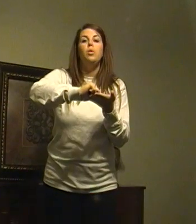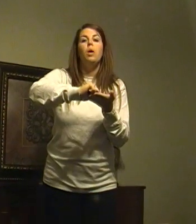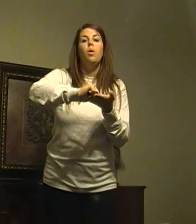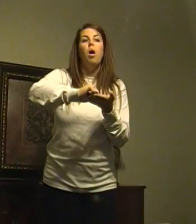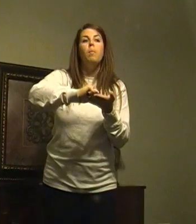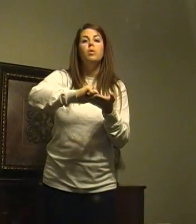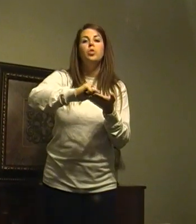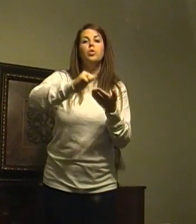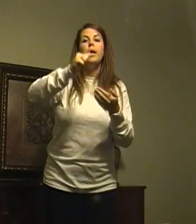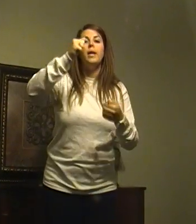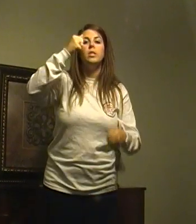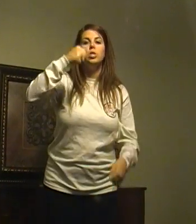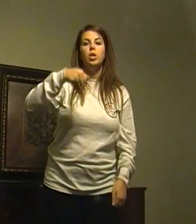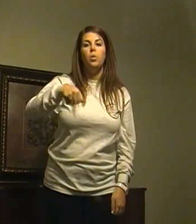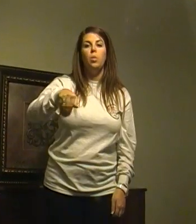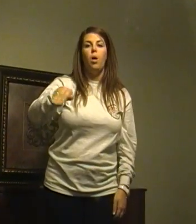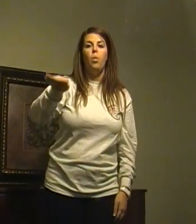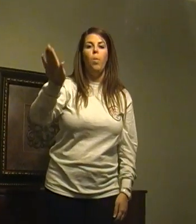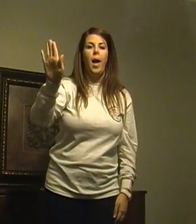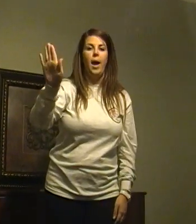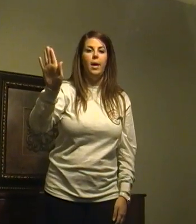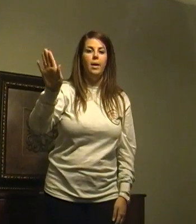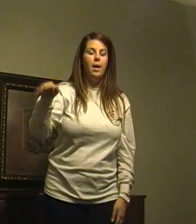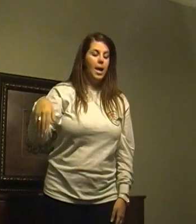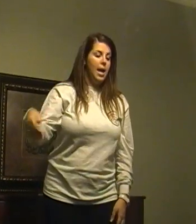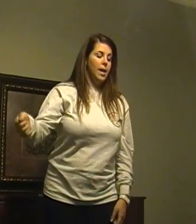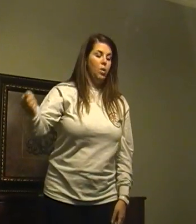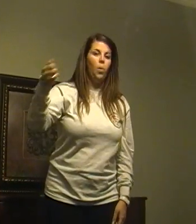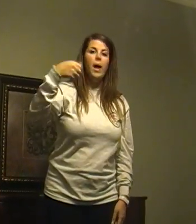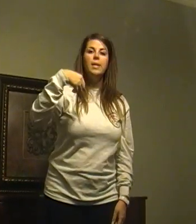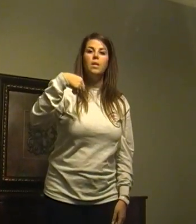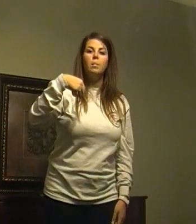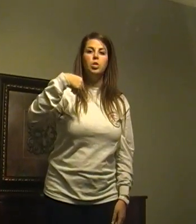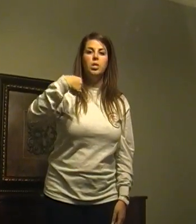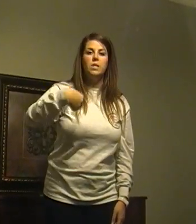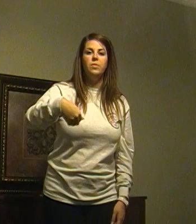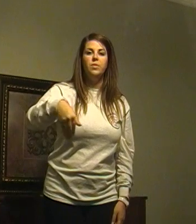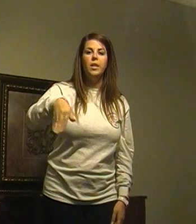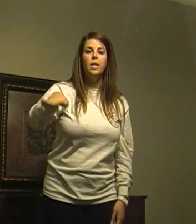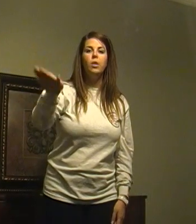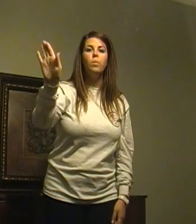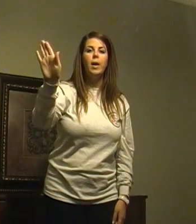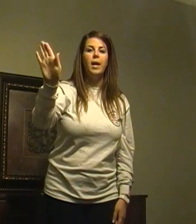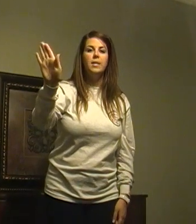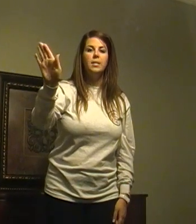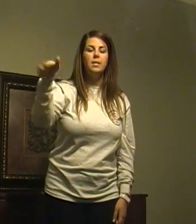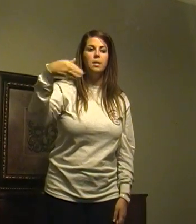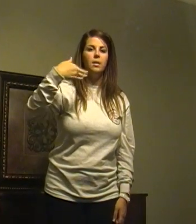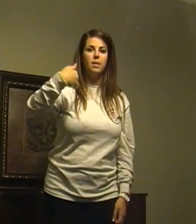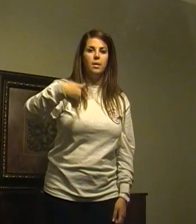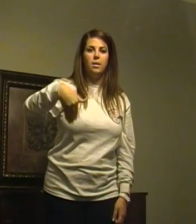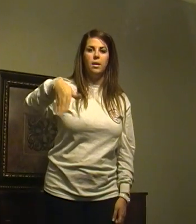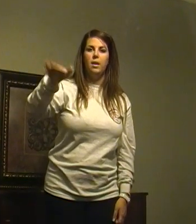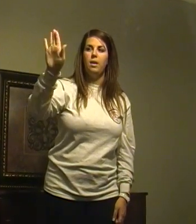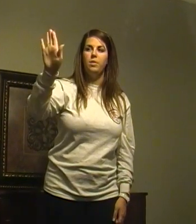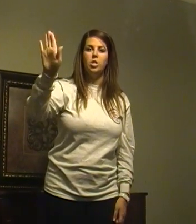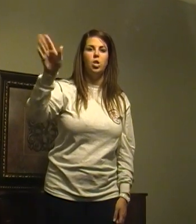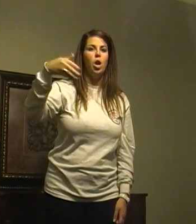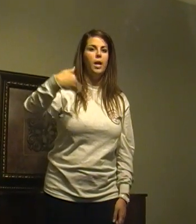you go almost straight into away. And away is almost just flicking your wrist, kind of